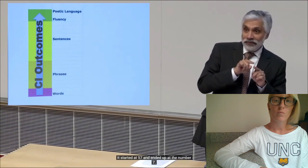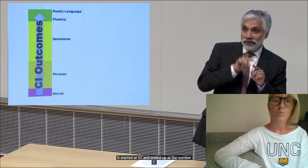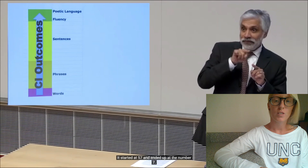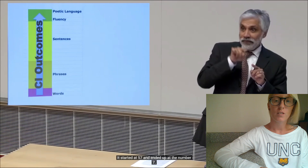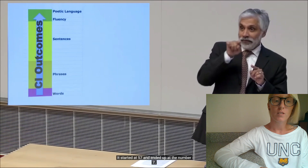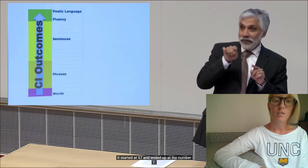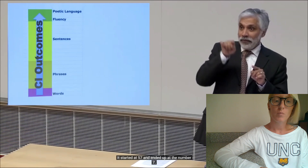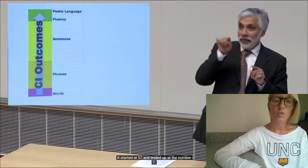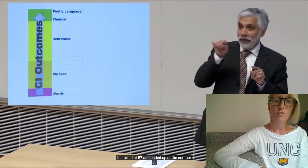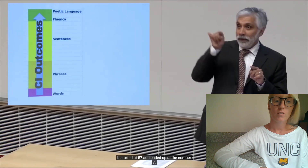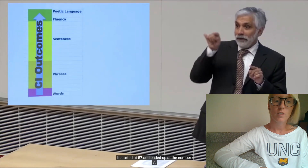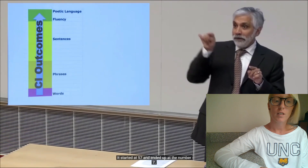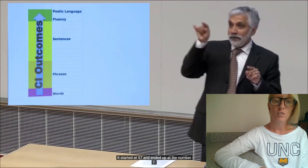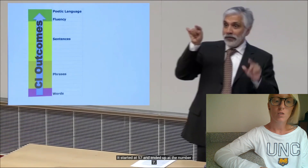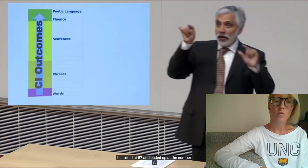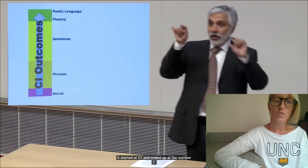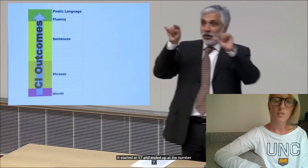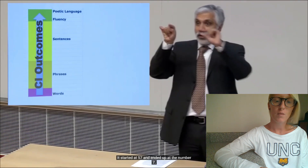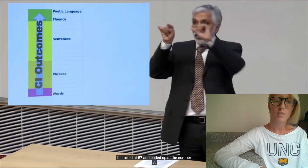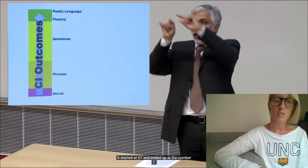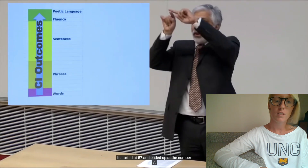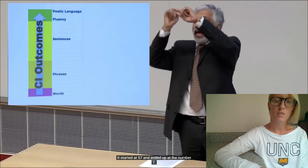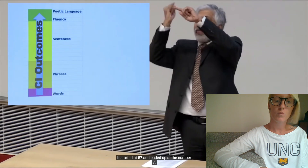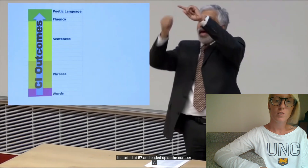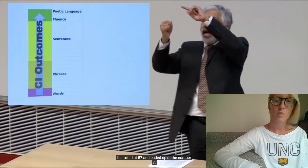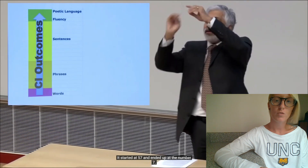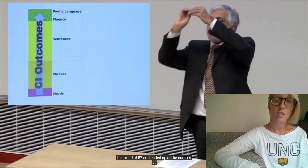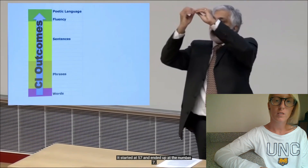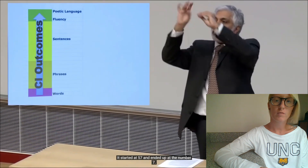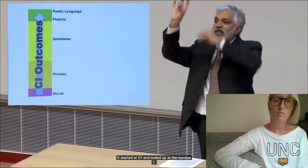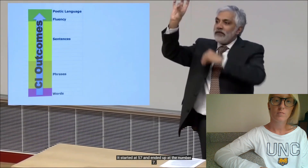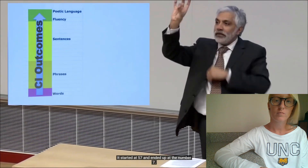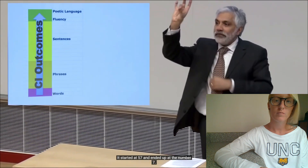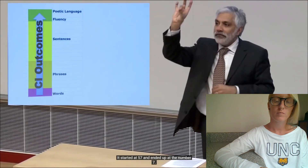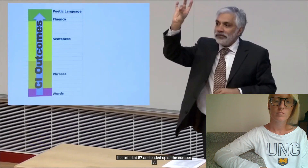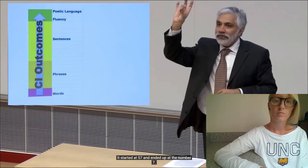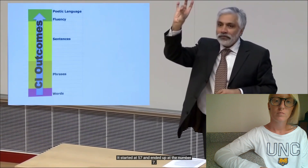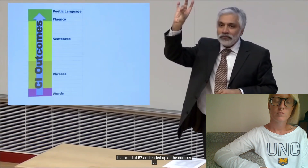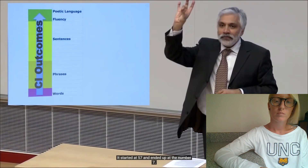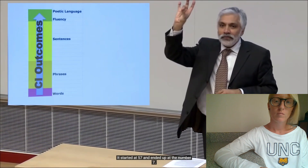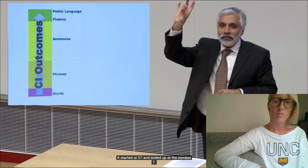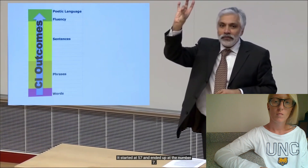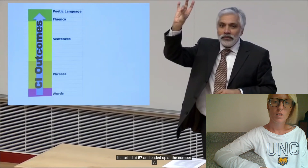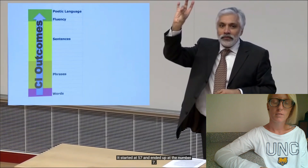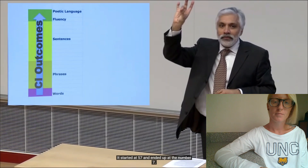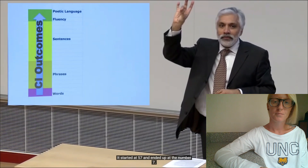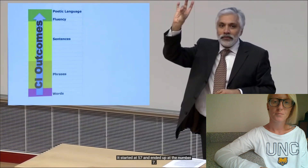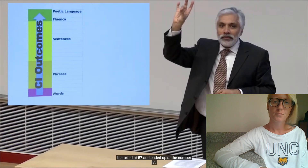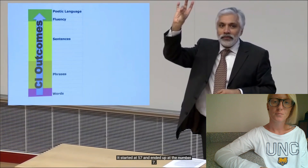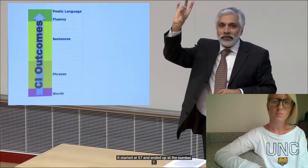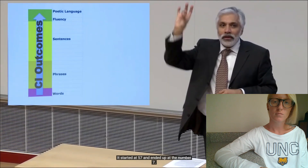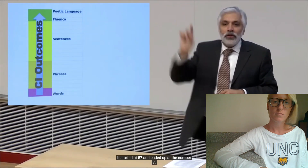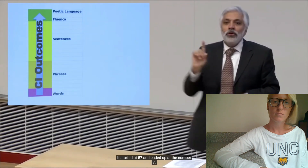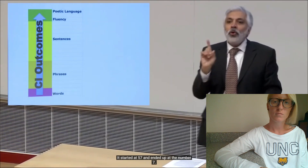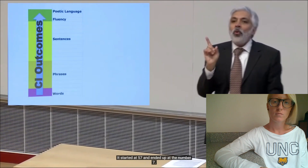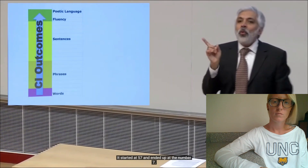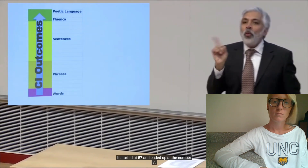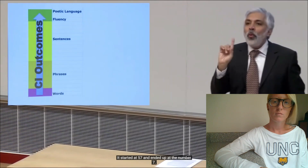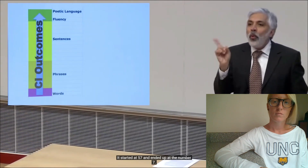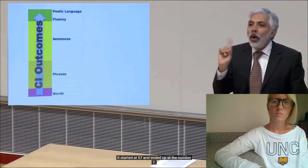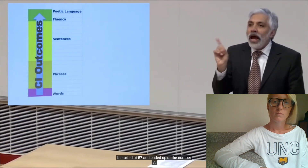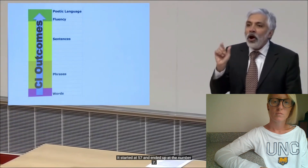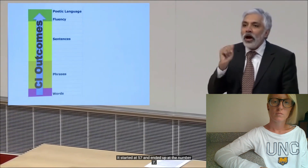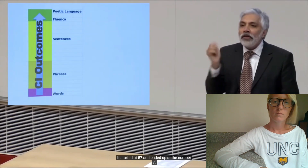It started at represented a 57? number. It started with 57 and ended up with the number 7. And ended up at the number 7.